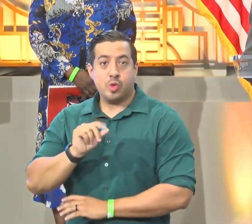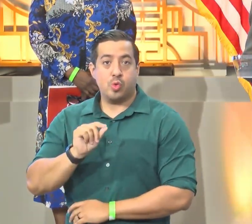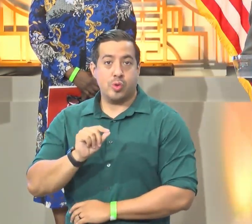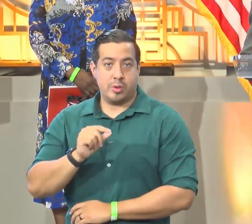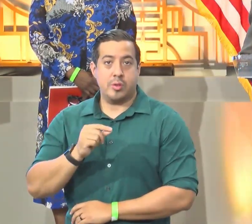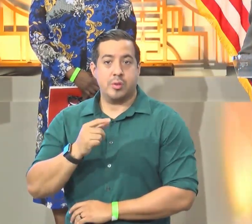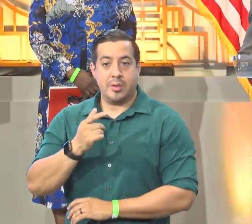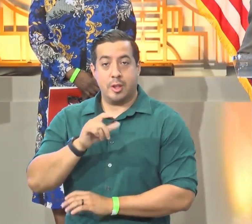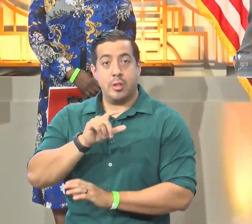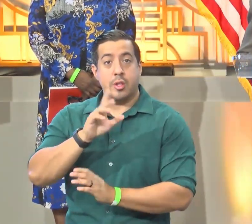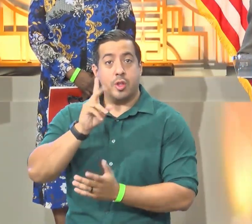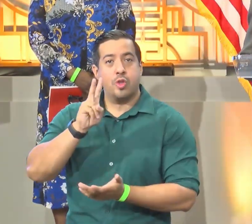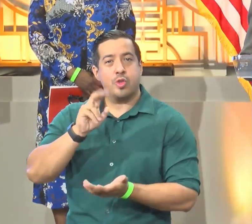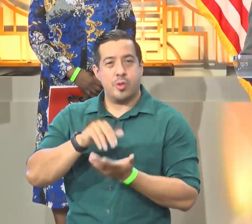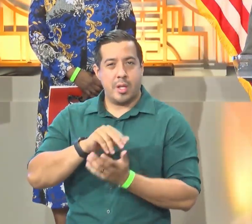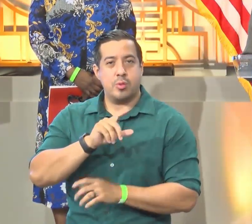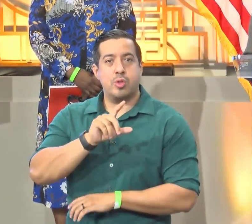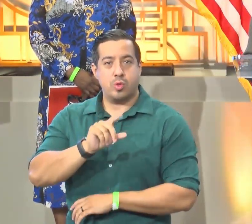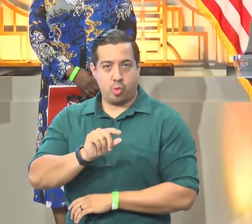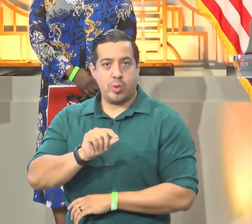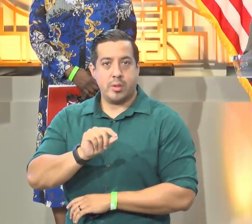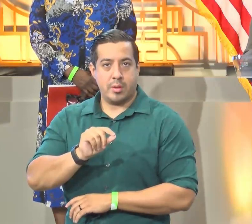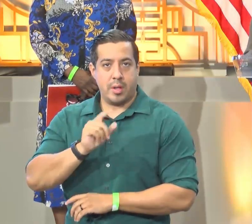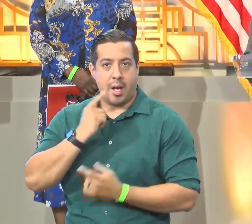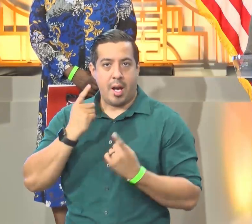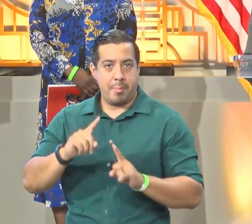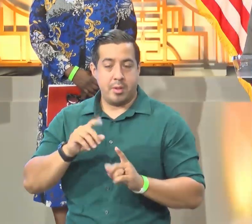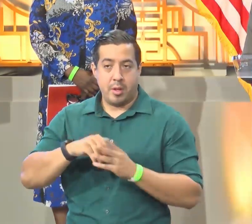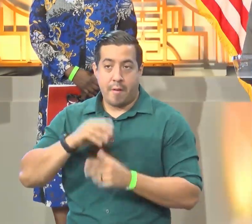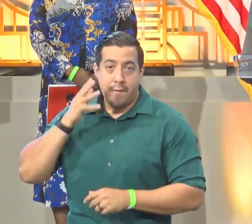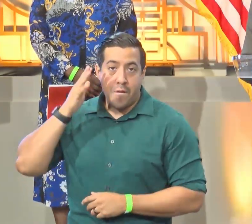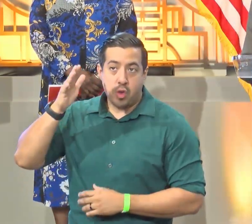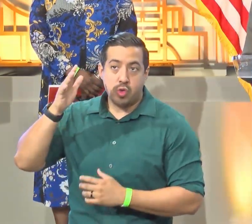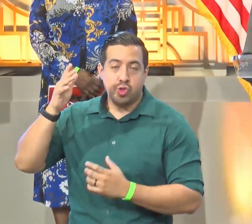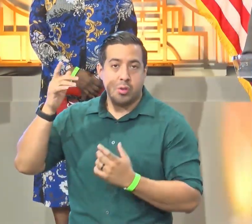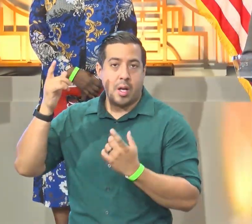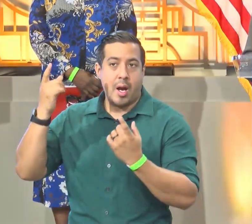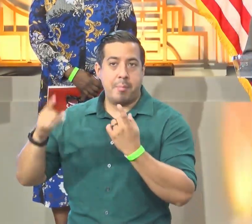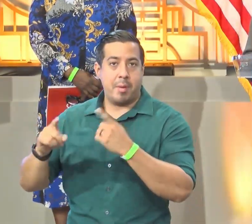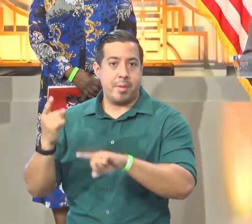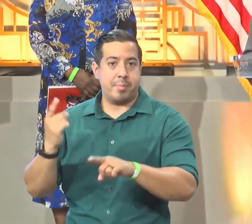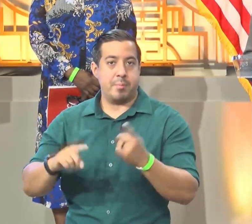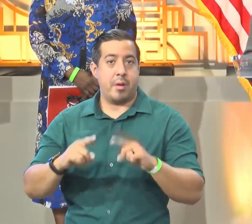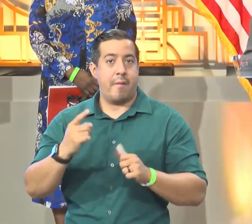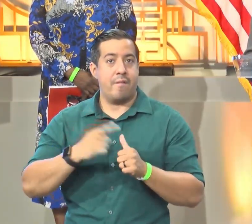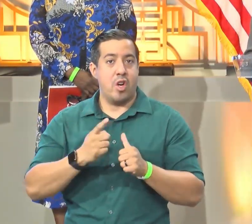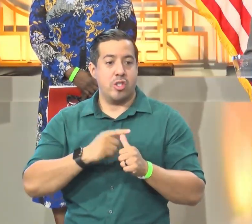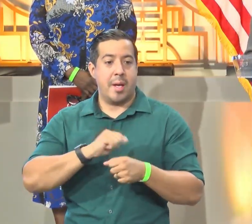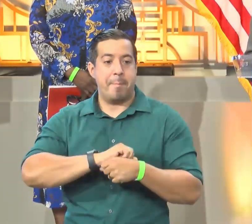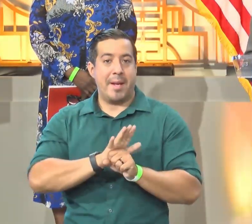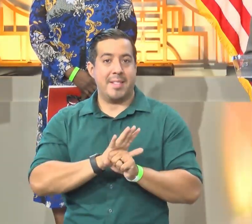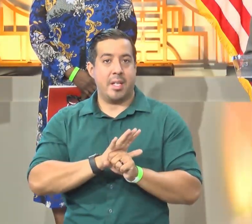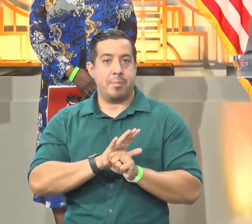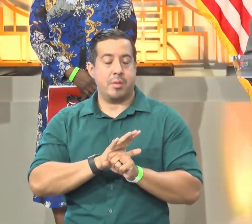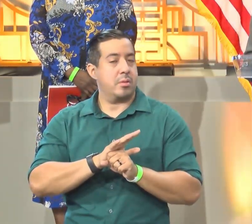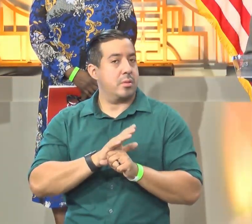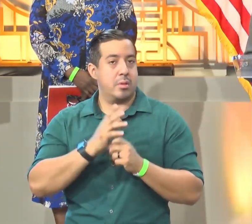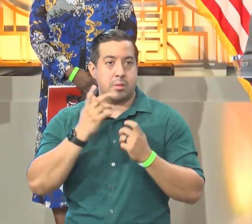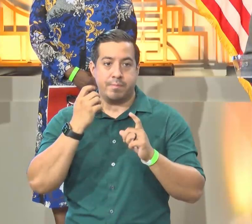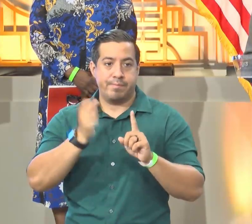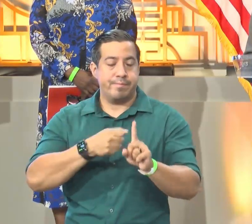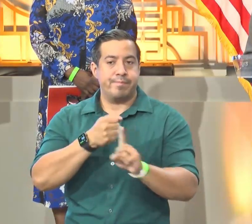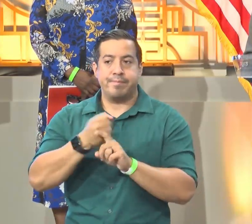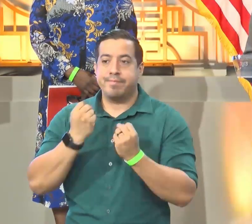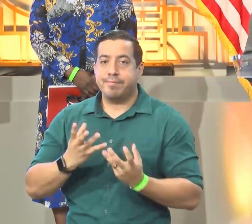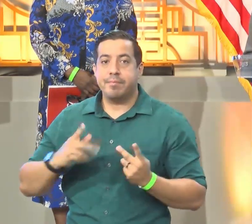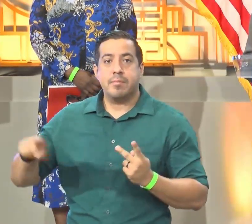with 2020, the future came rolling in. First, the pandemic forced many literacy providers to close